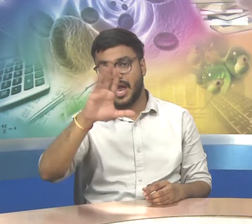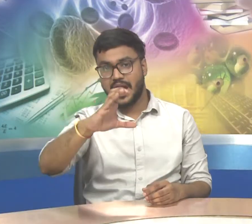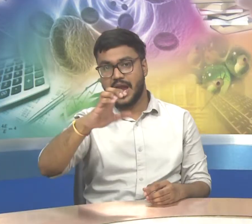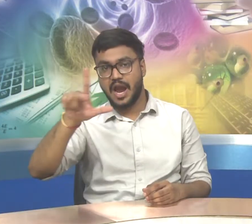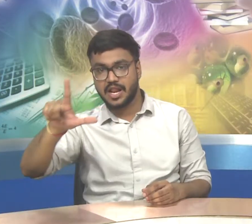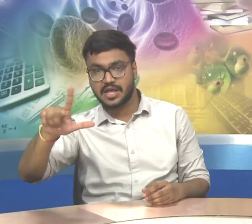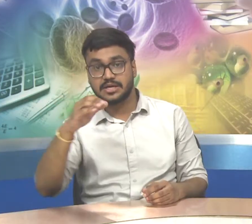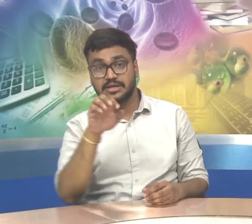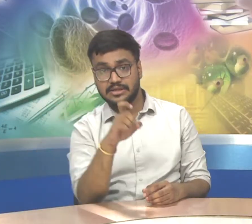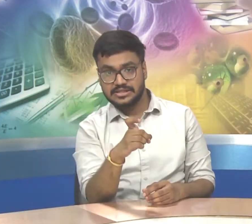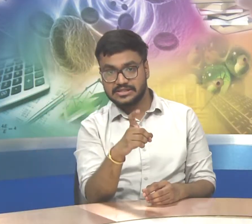of chlorine?